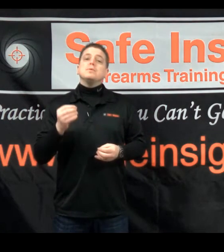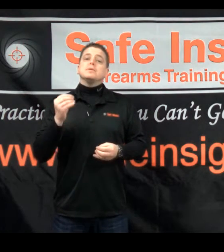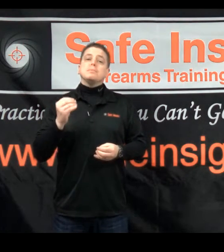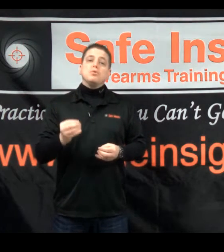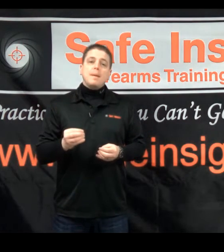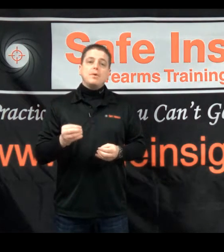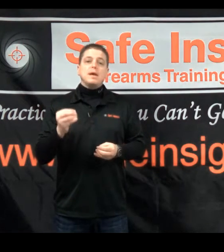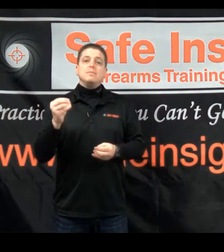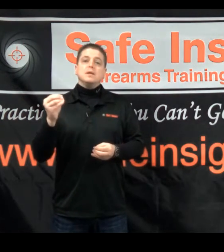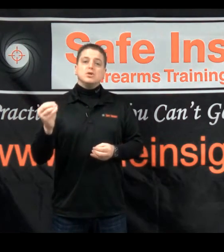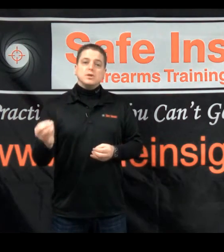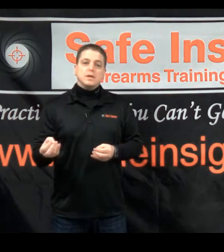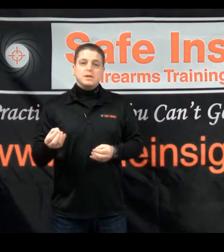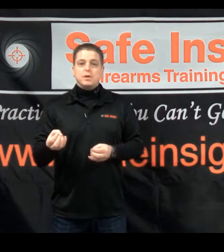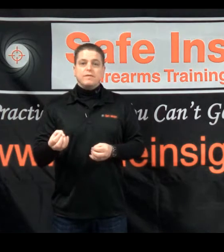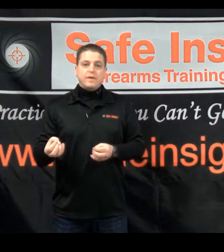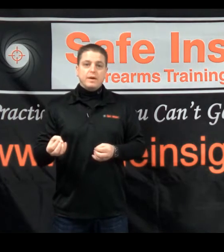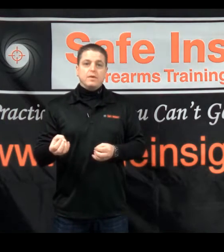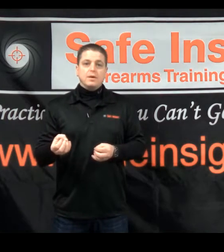put the proper ammunition into your firearm.